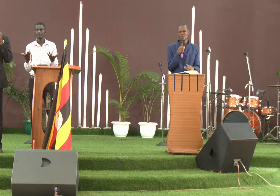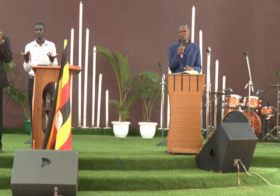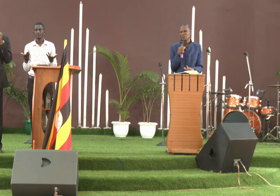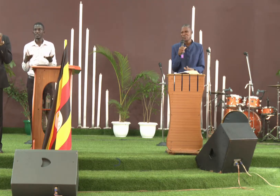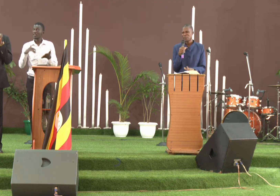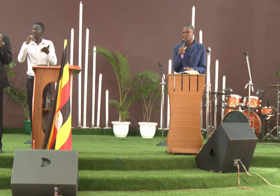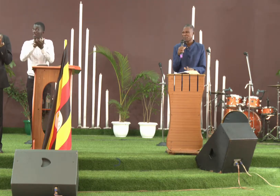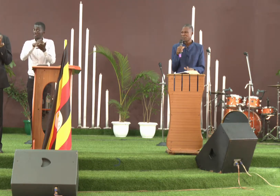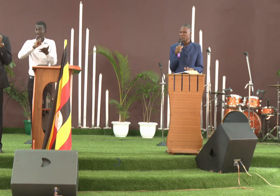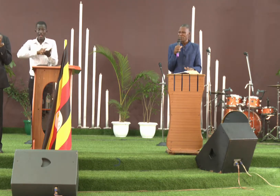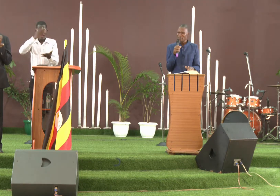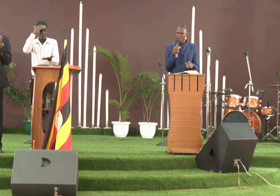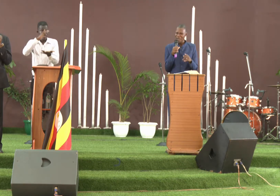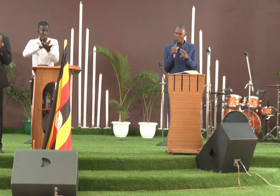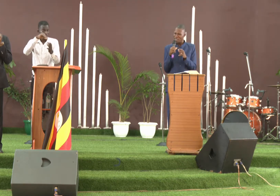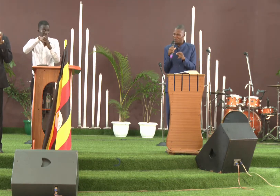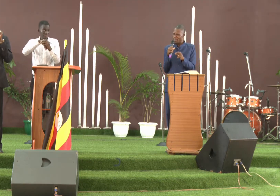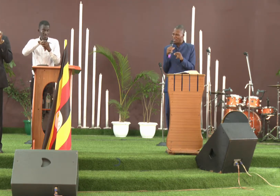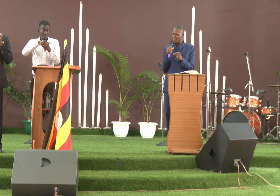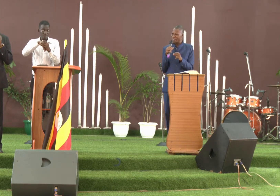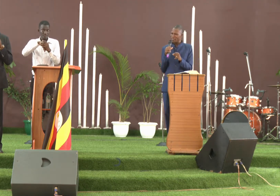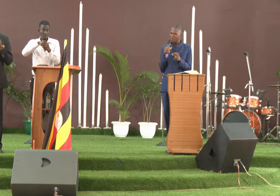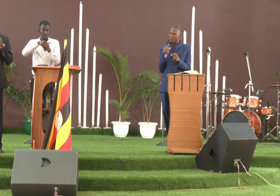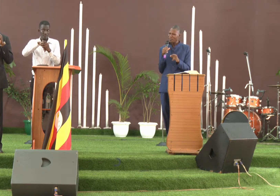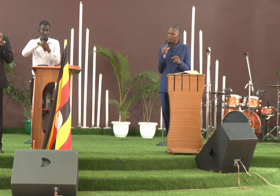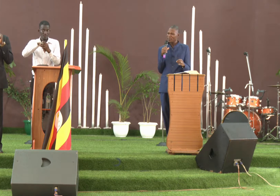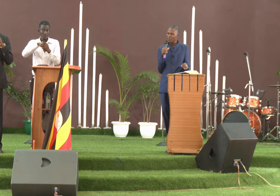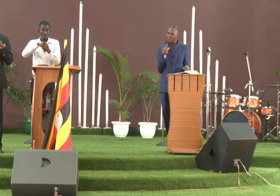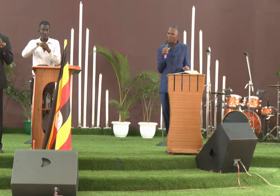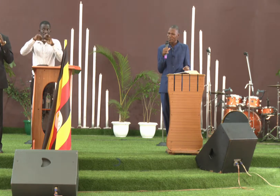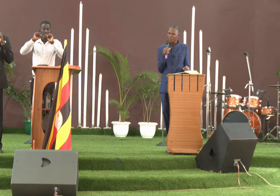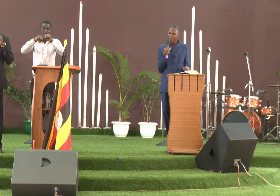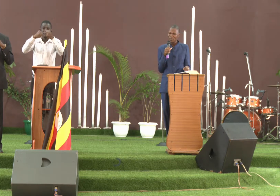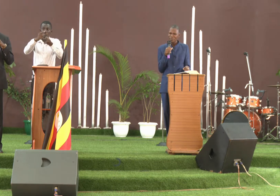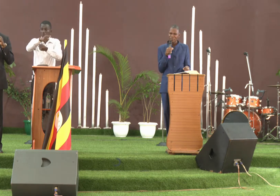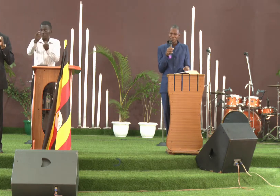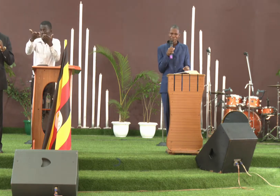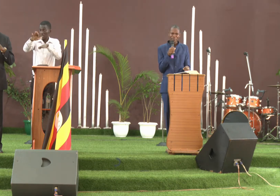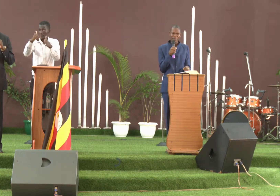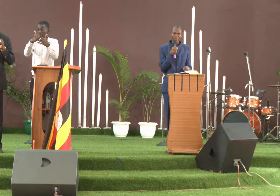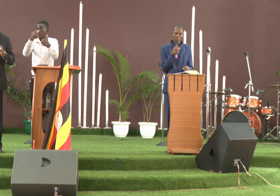Ekyo nkikkiririzaamu. I believe in it. Tojja kufa ng'ekiseera kyo